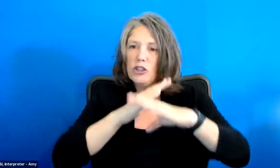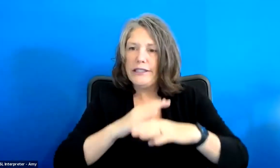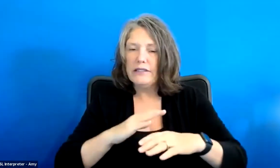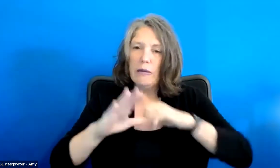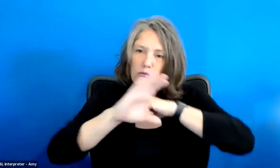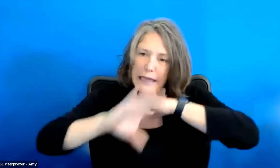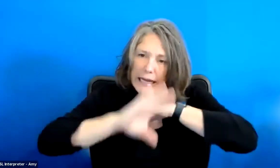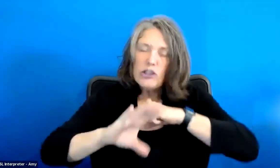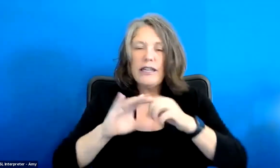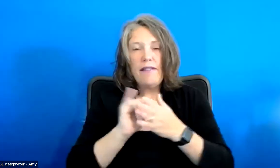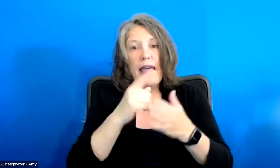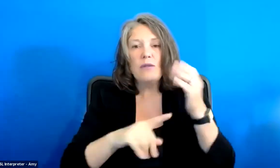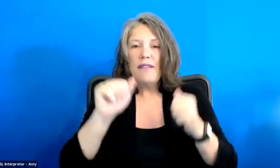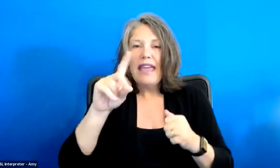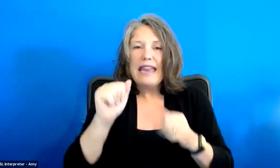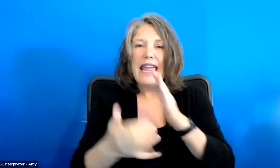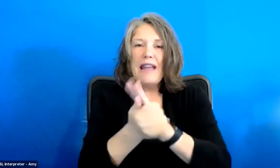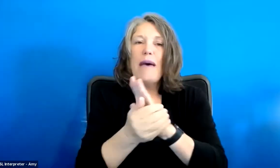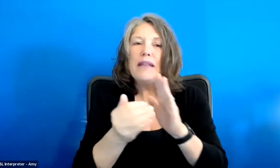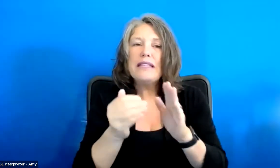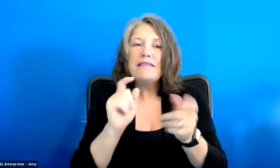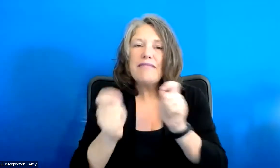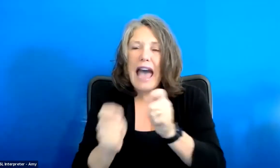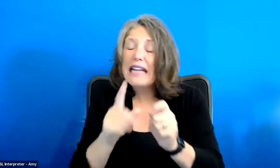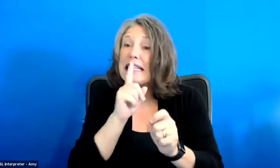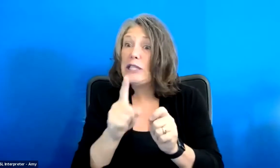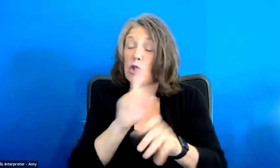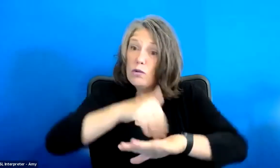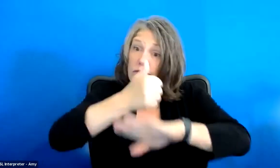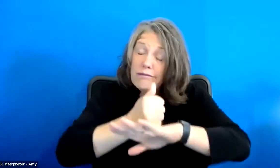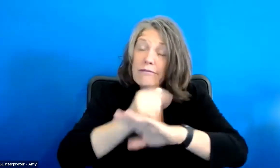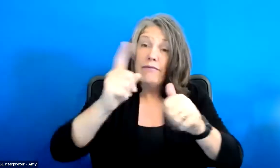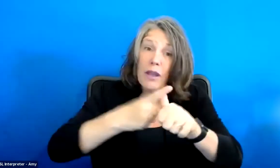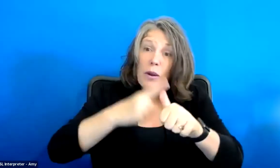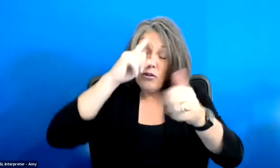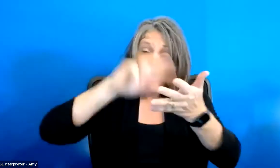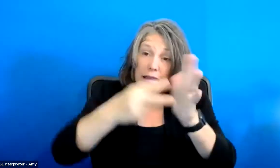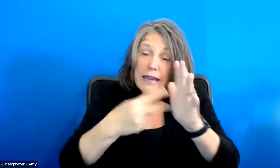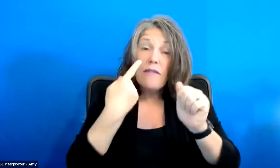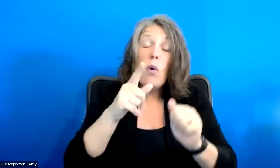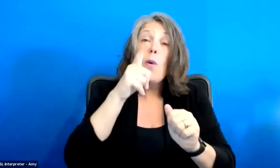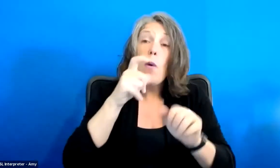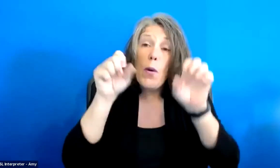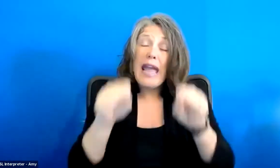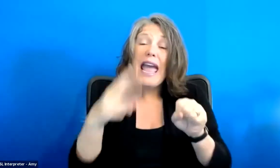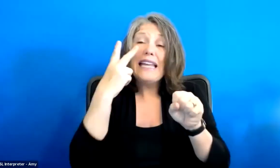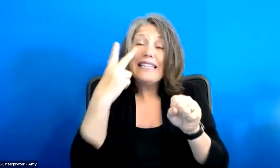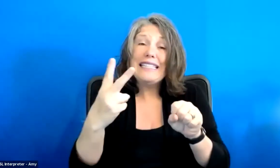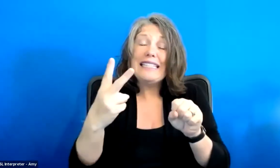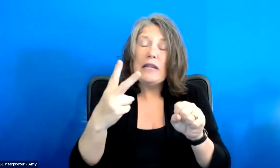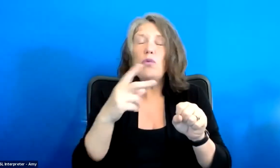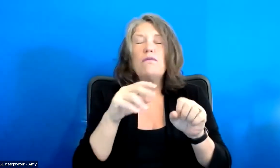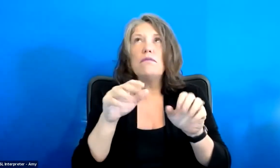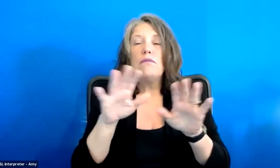ADA Amendments Act is about, is restoring the original intent of who can seek protection under